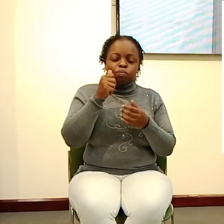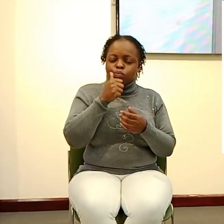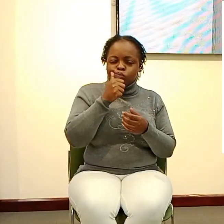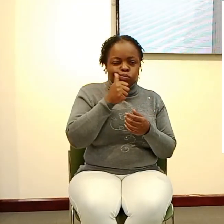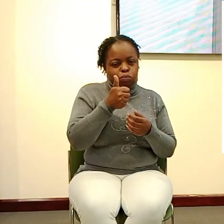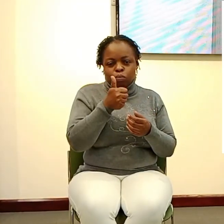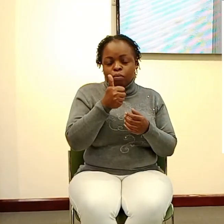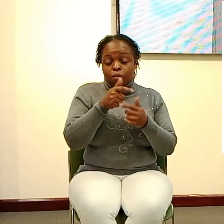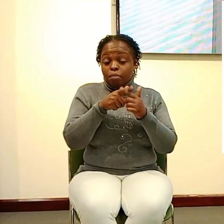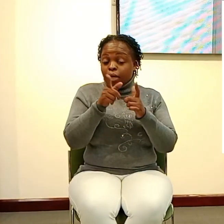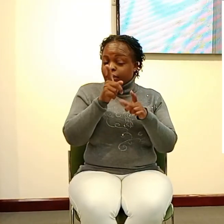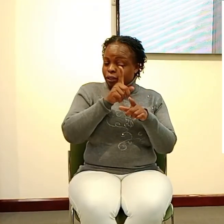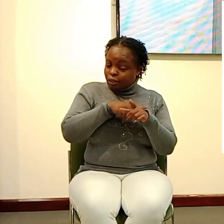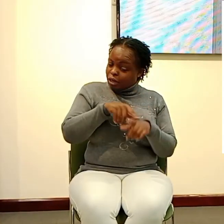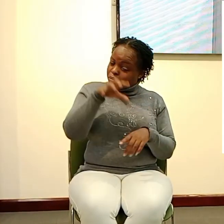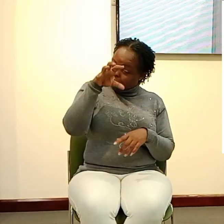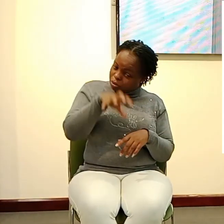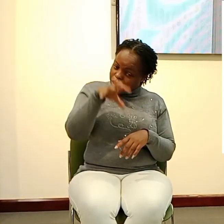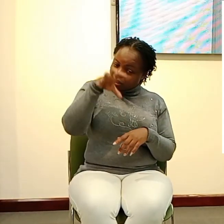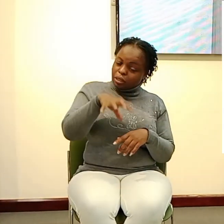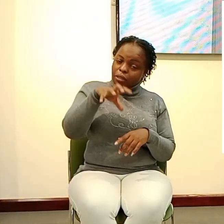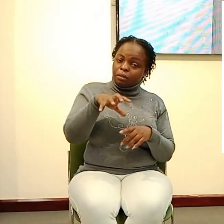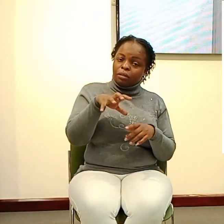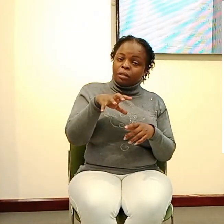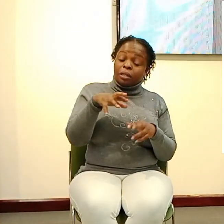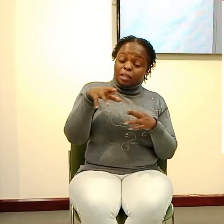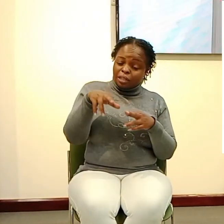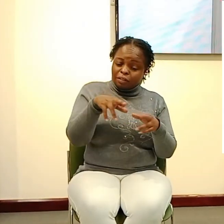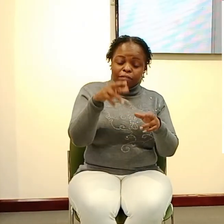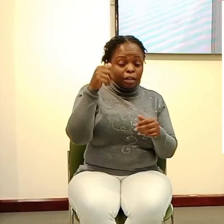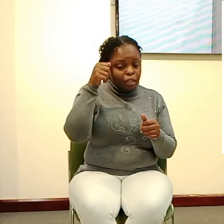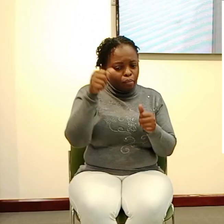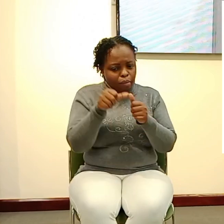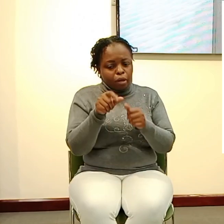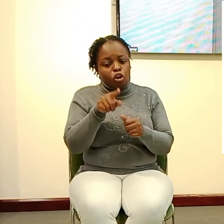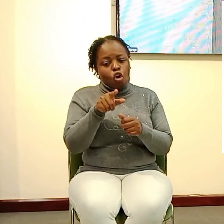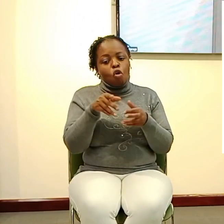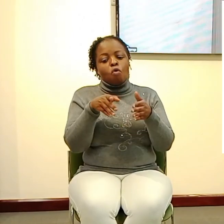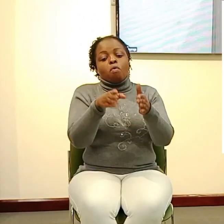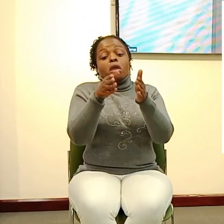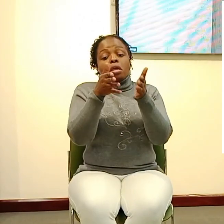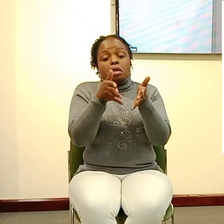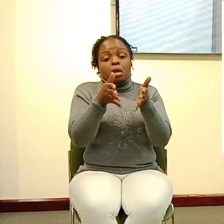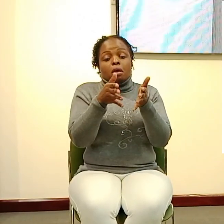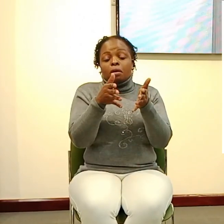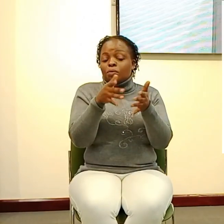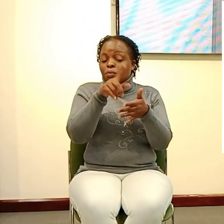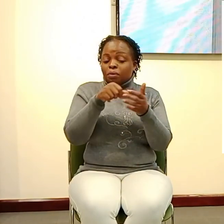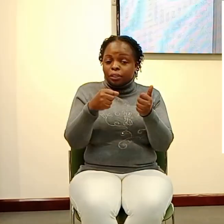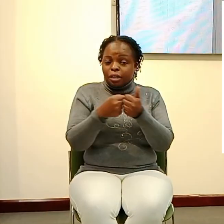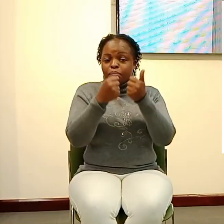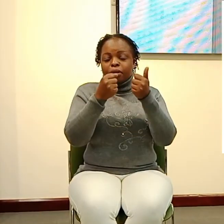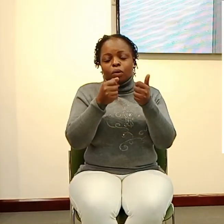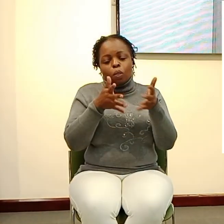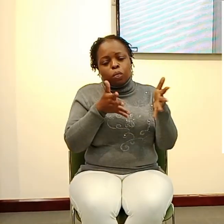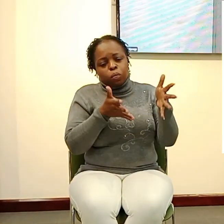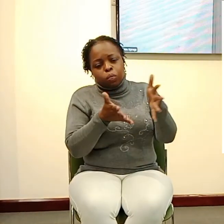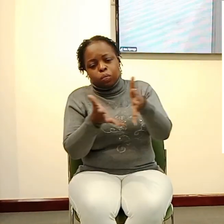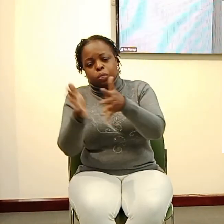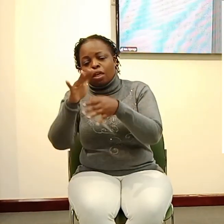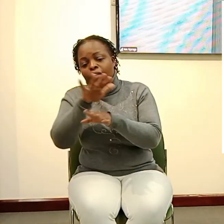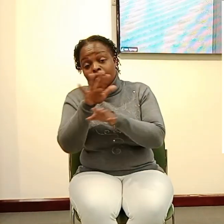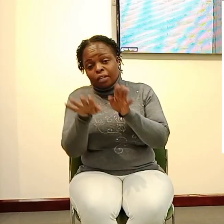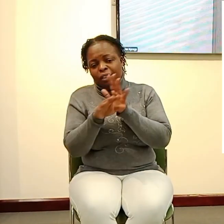everything. But when the rains came, the river remembered its course, and what happened? Anything on its pathway was